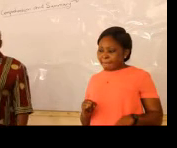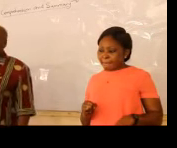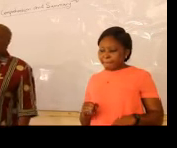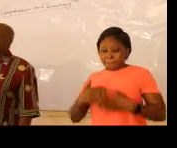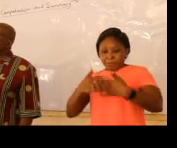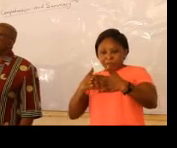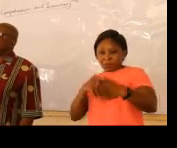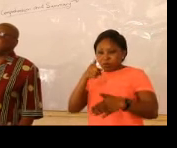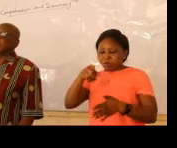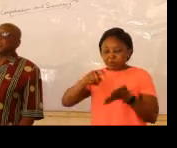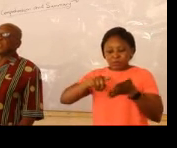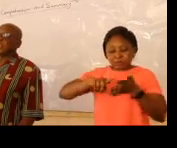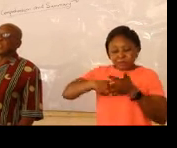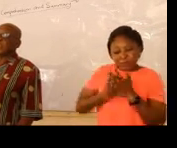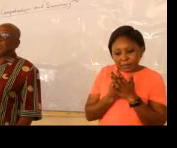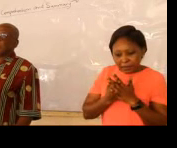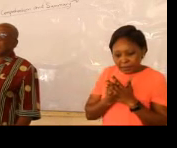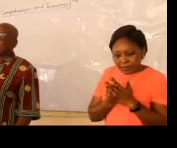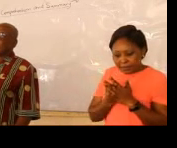Before you start